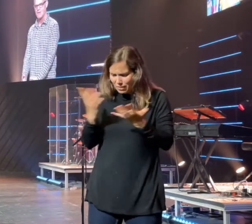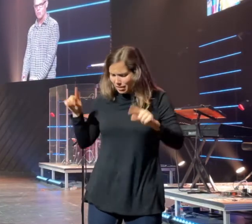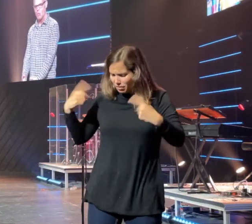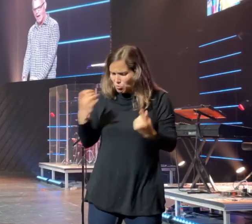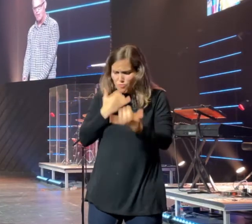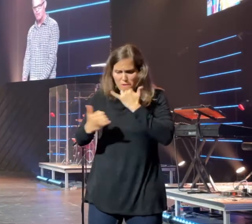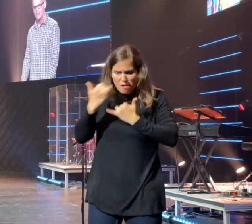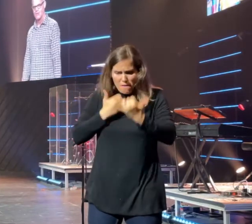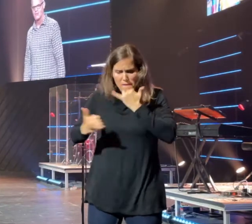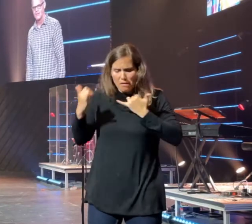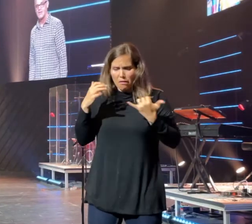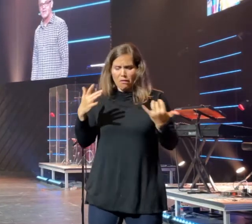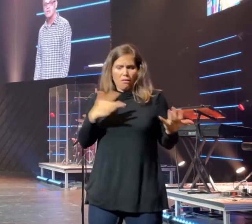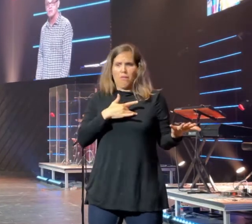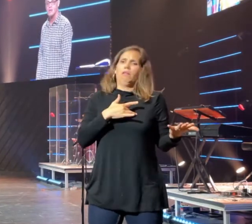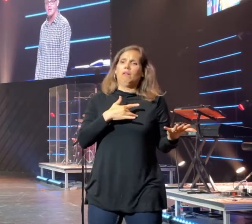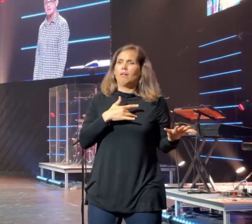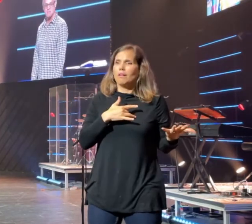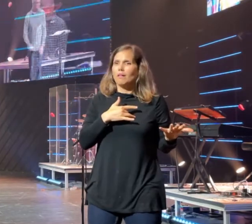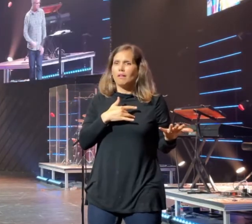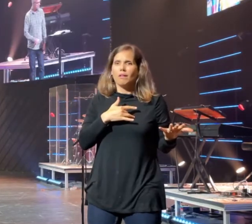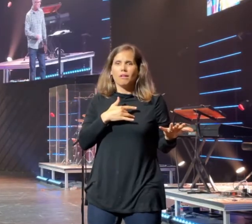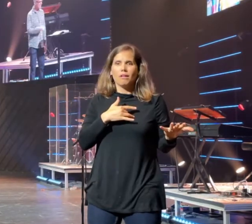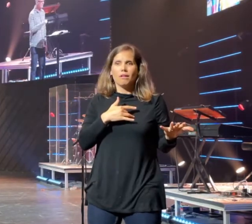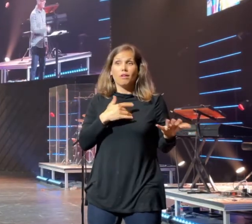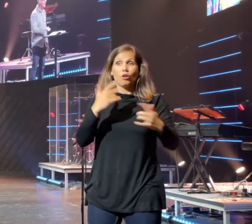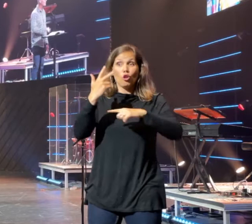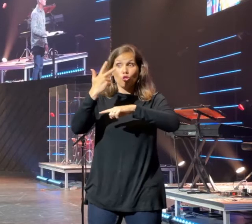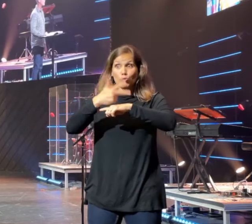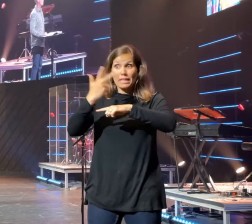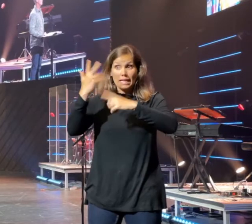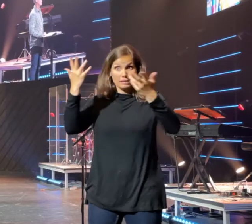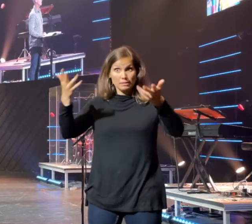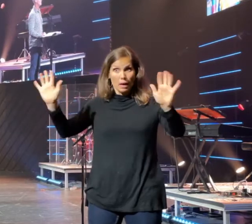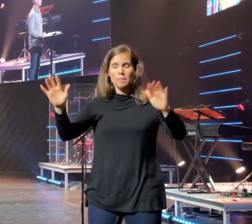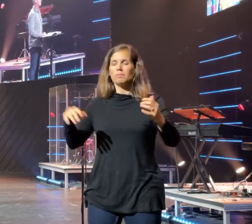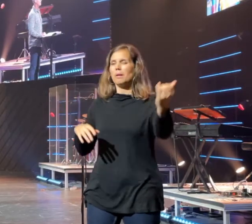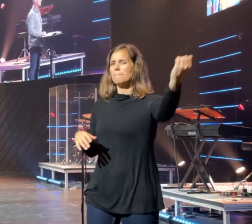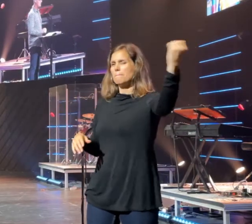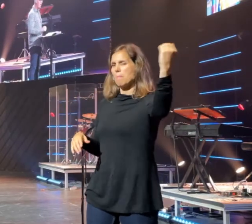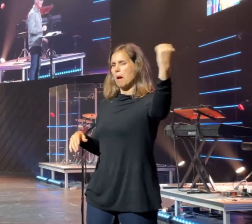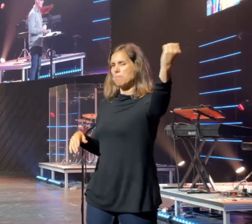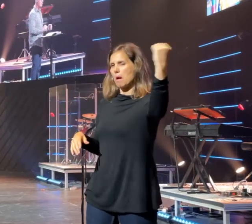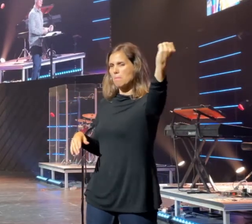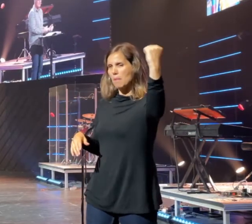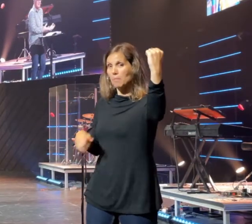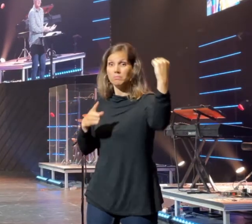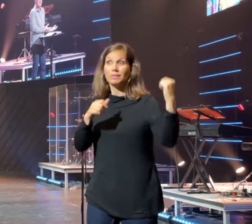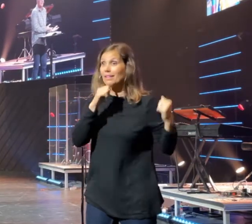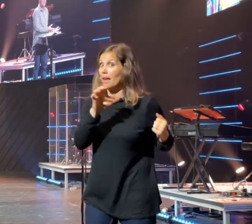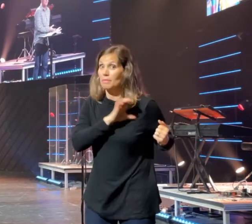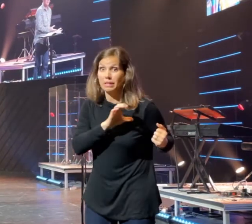Right? Wow. At the end of 3 days, he gets a knock at the door. It's not the